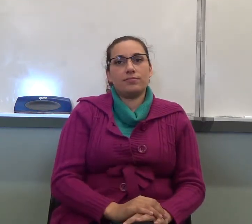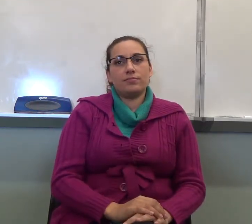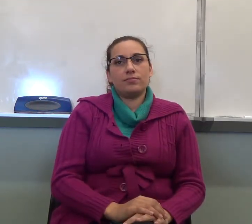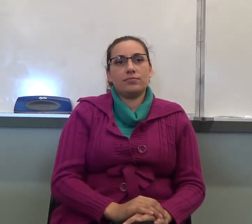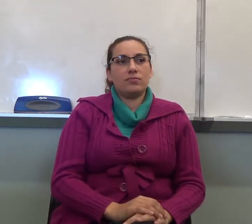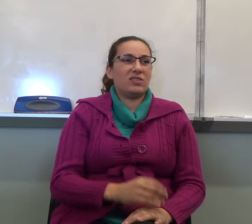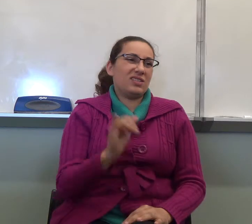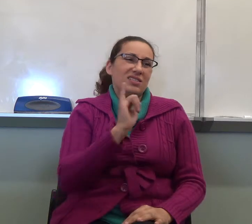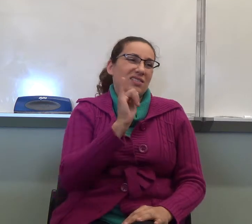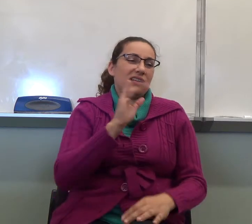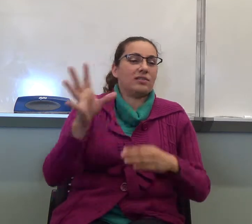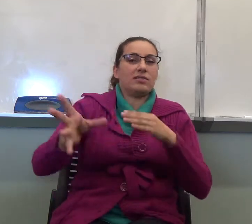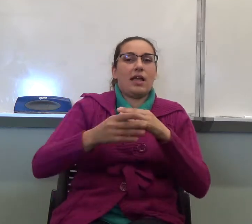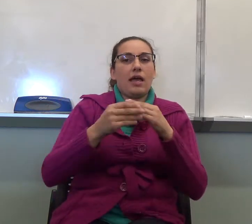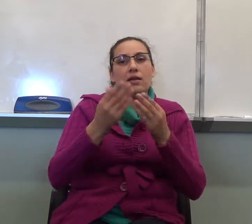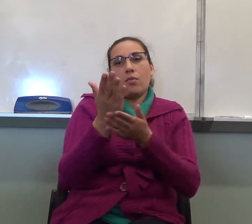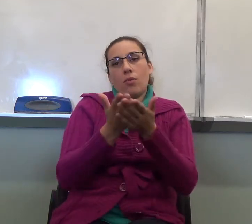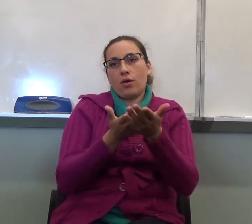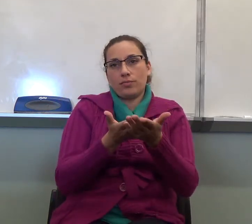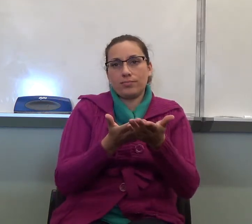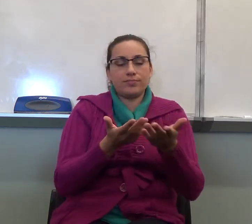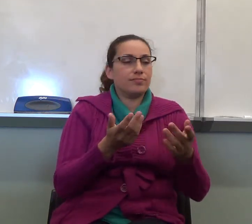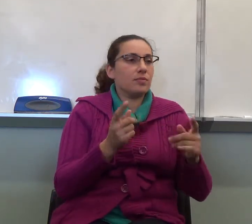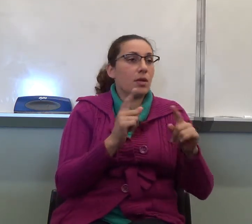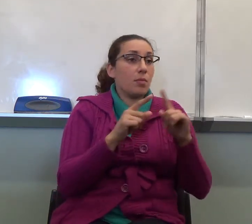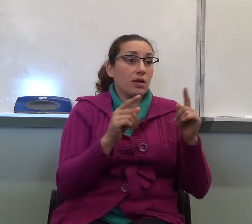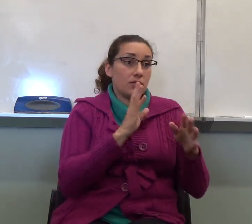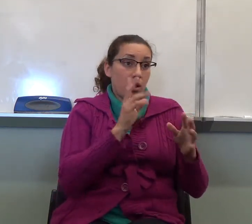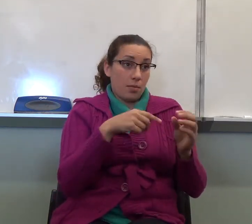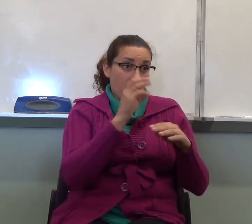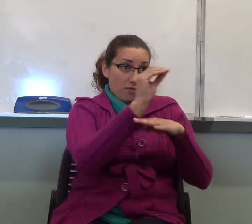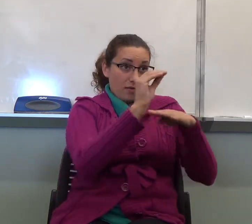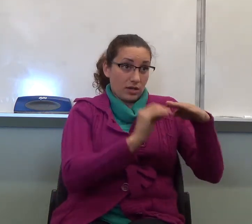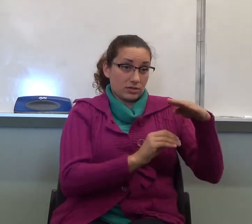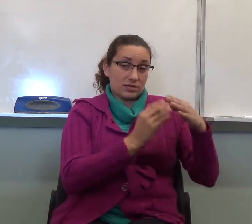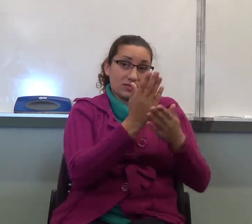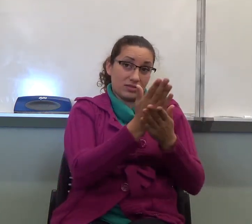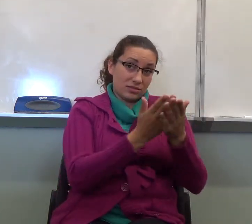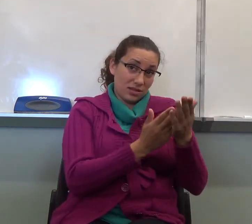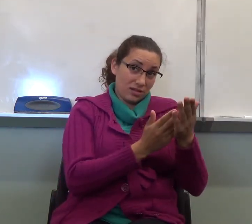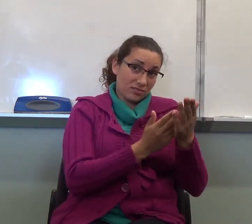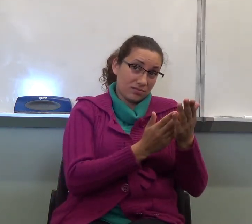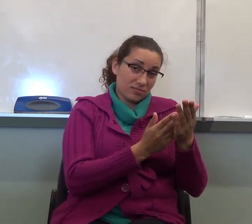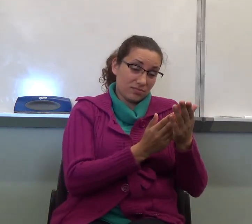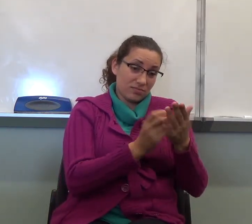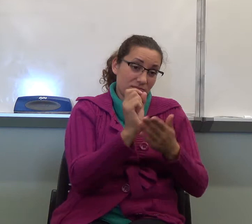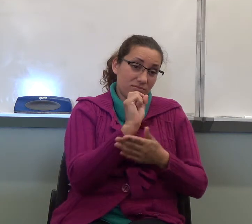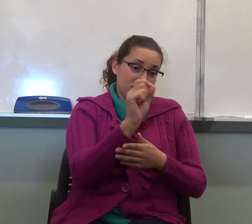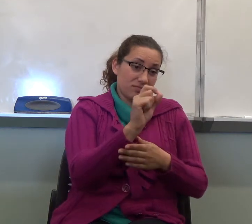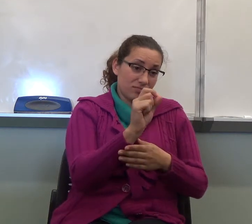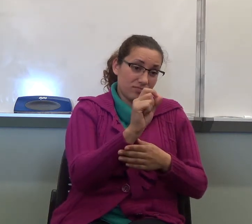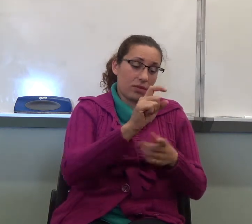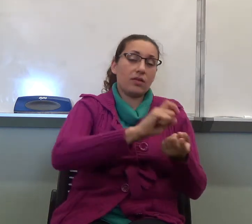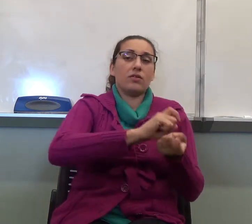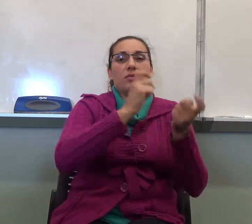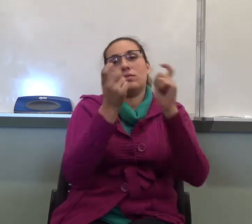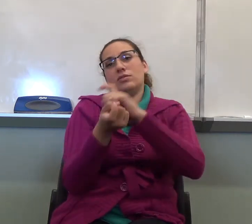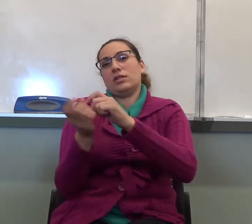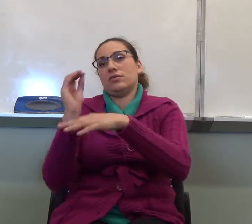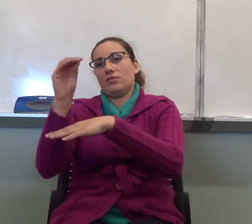to speak. But when you start talking about fractions, some decimals can be written easily as fractions. We looked at this as